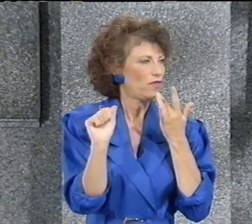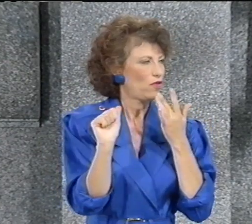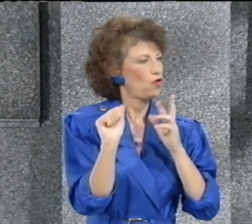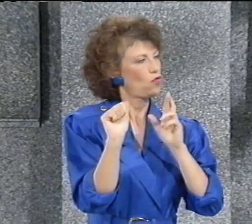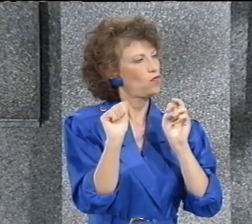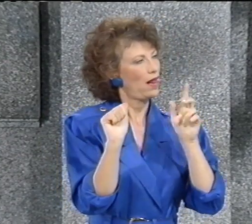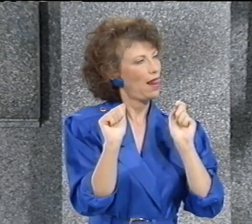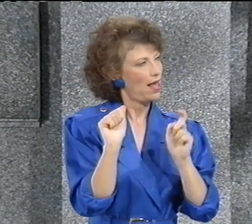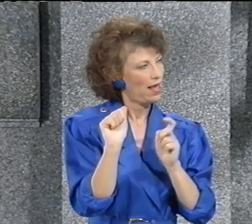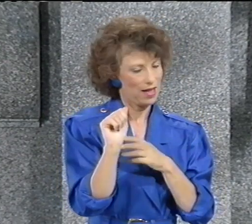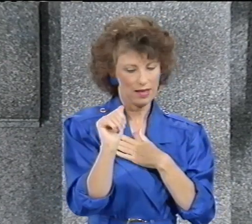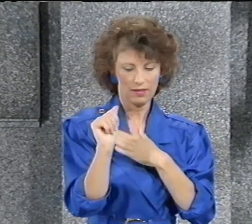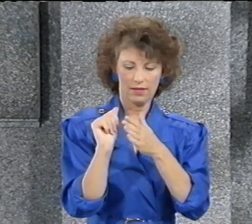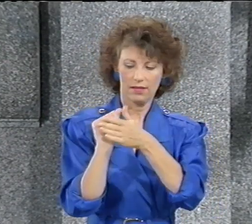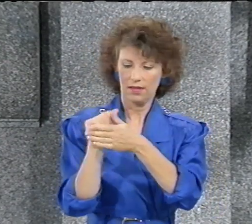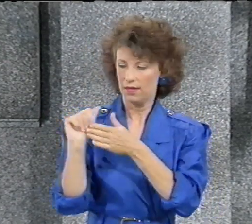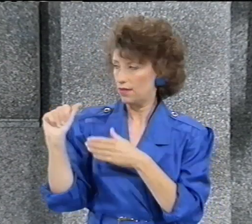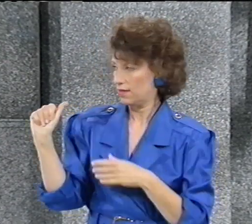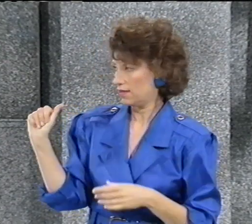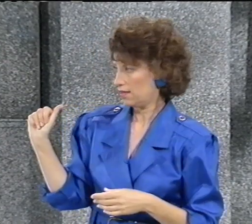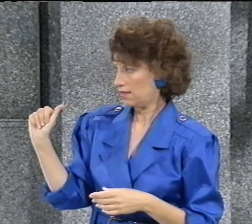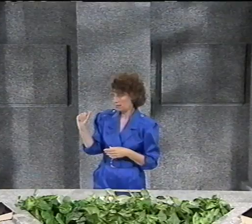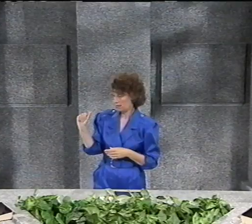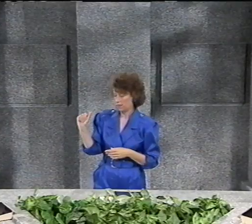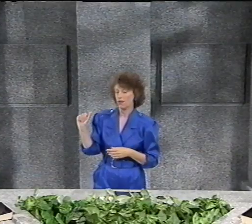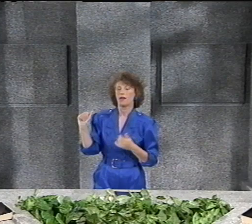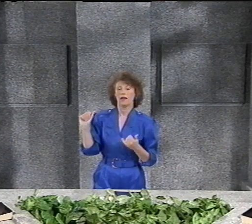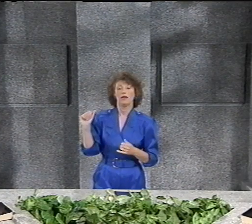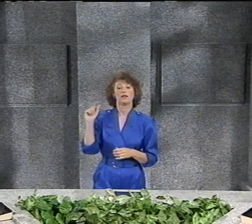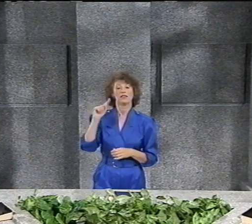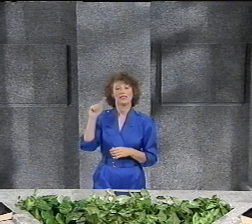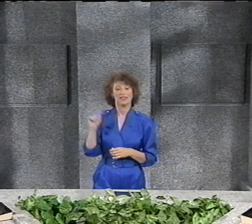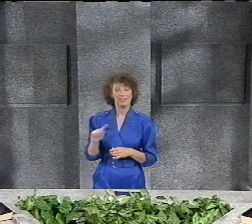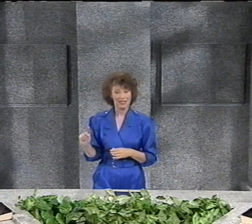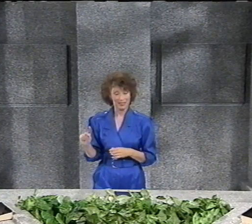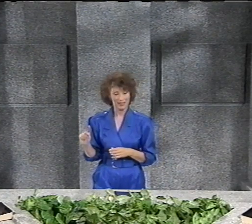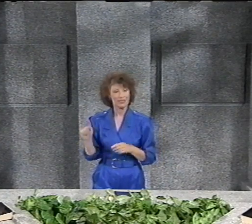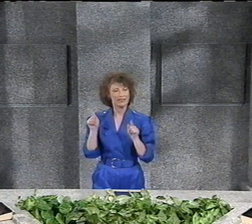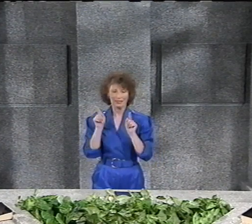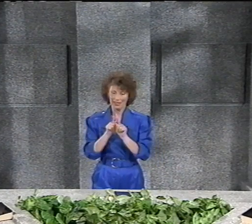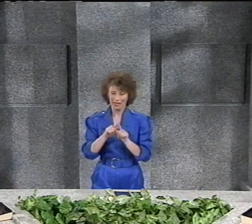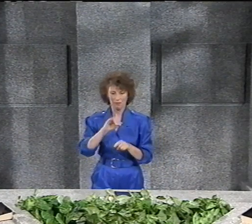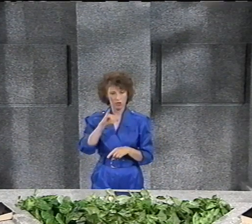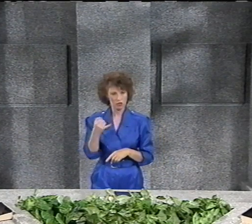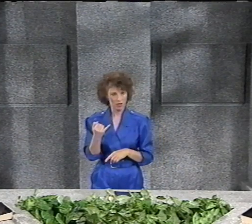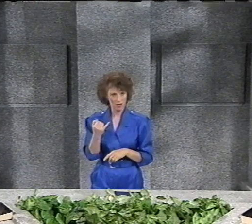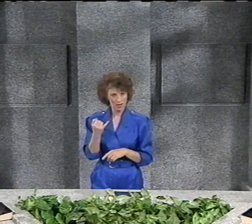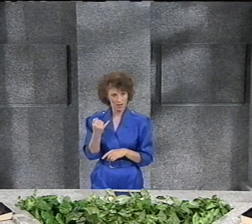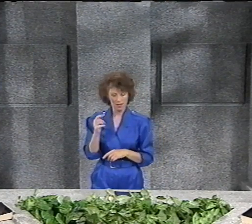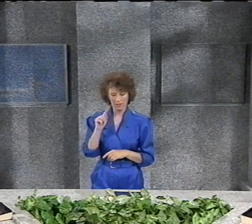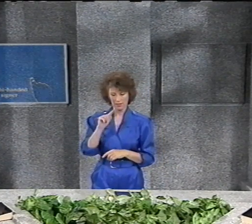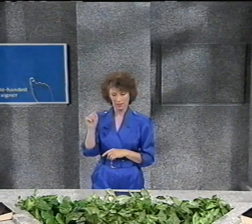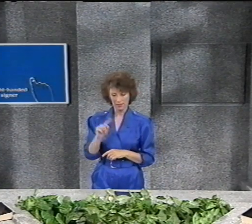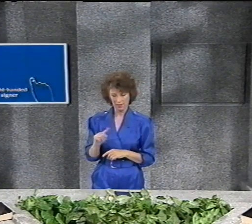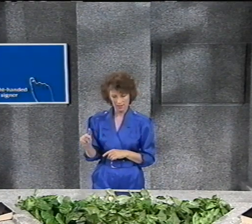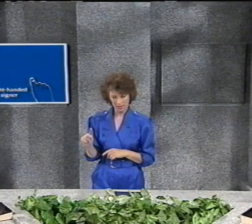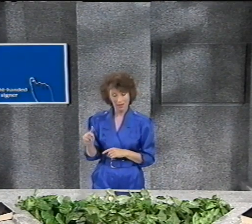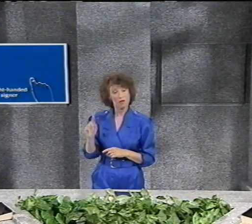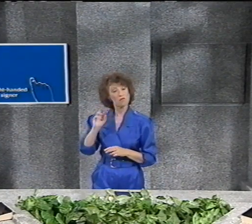tight A. I want a relaxed A. Now for the Z, just like the J, we trace it